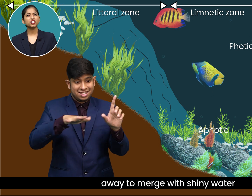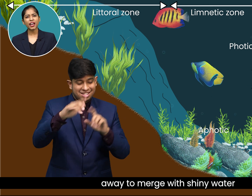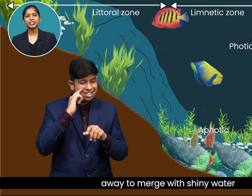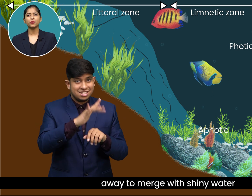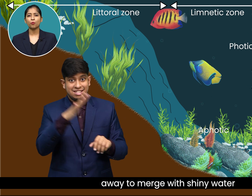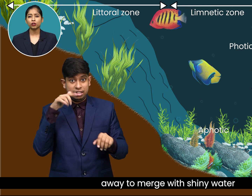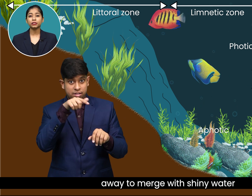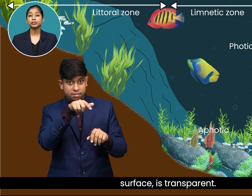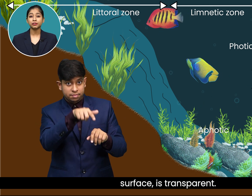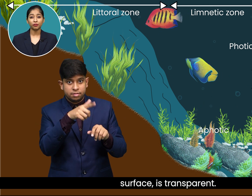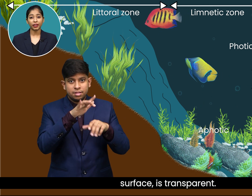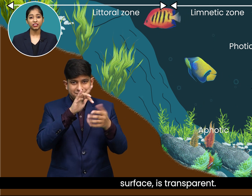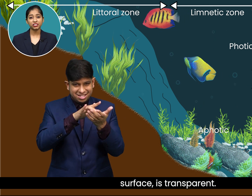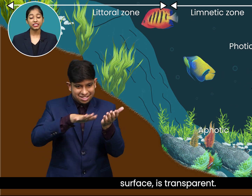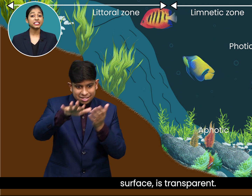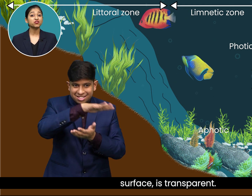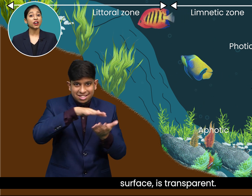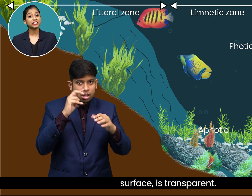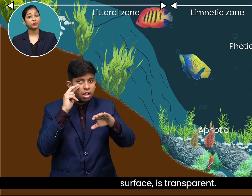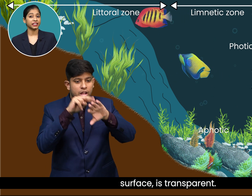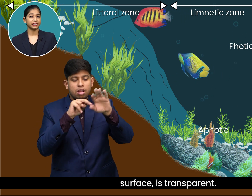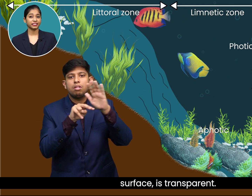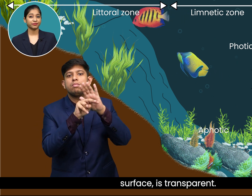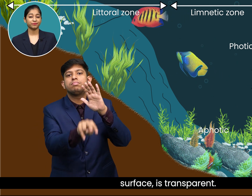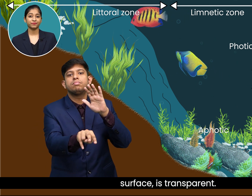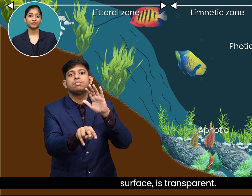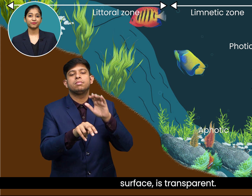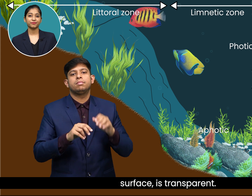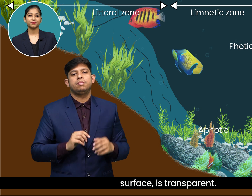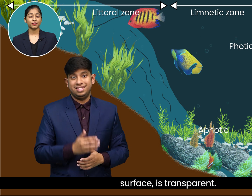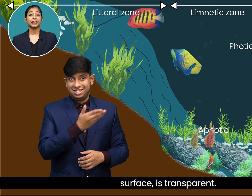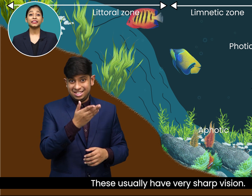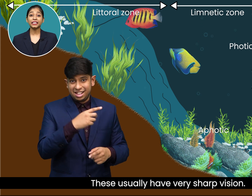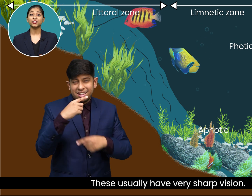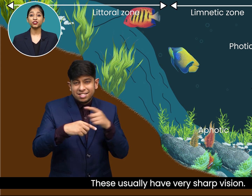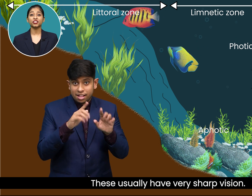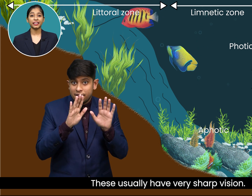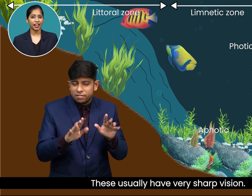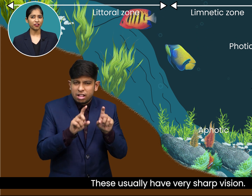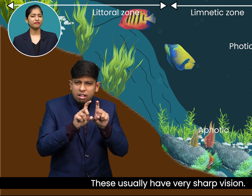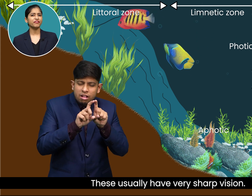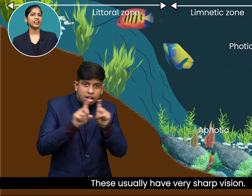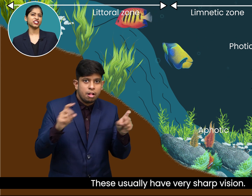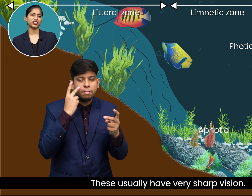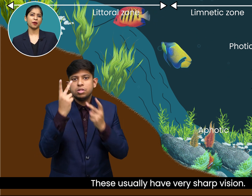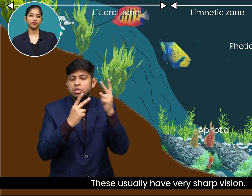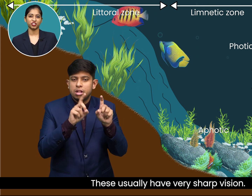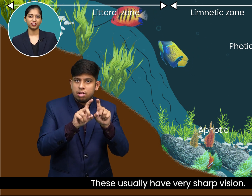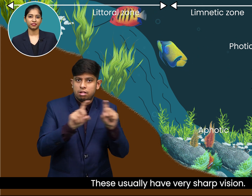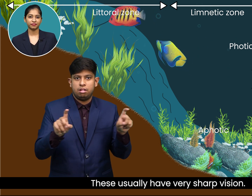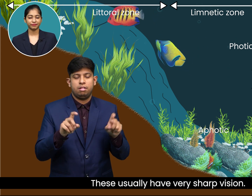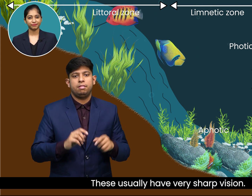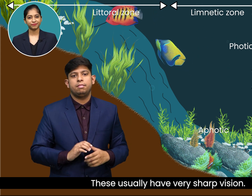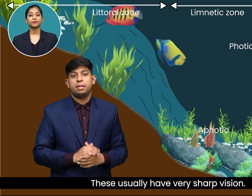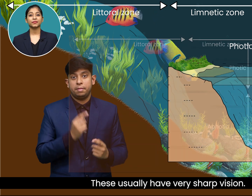with shiny water surface is transparent. These usually have very sharp